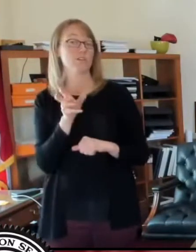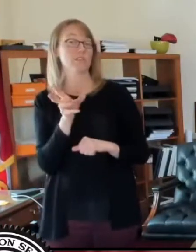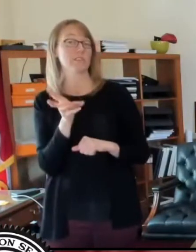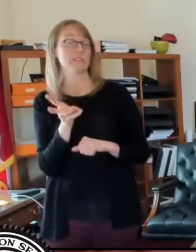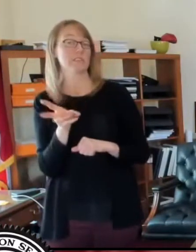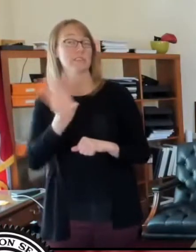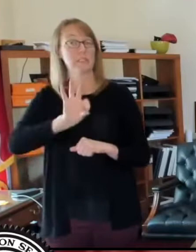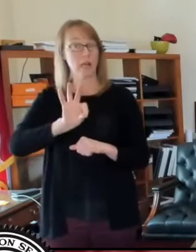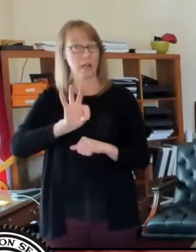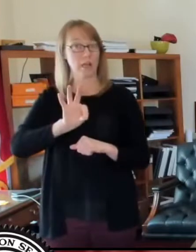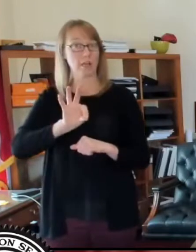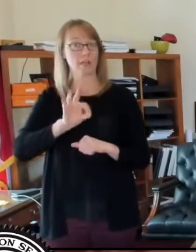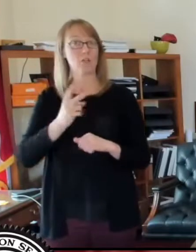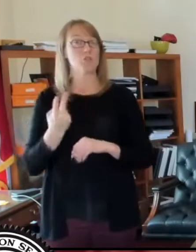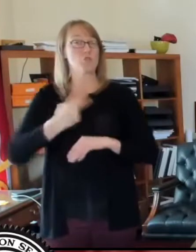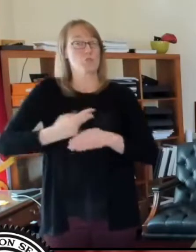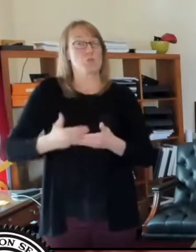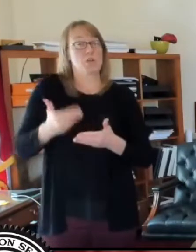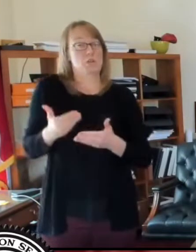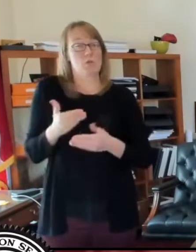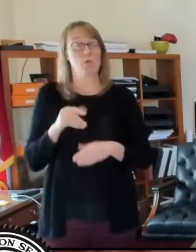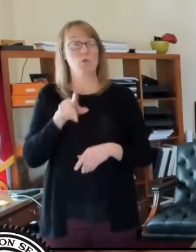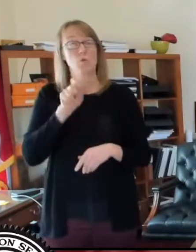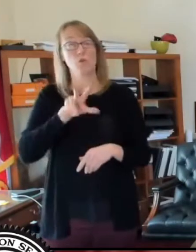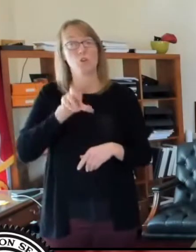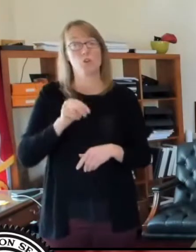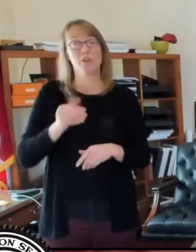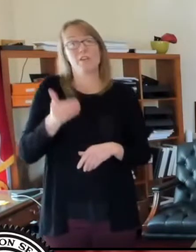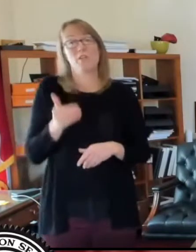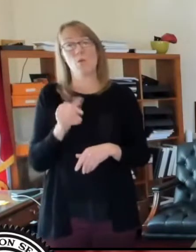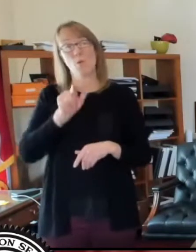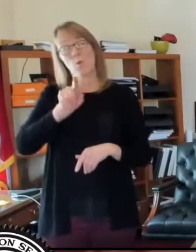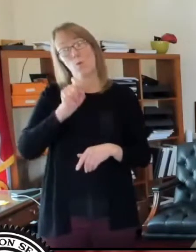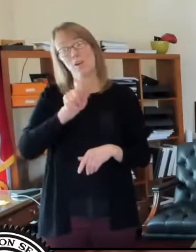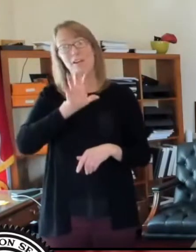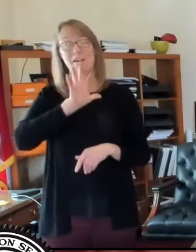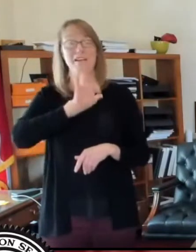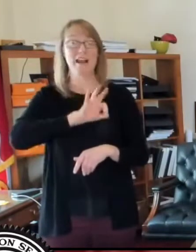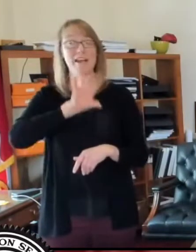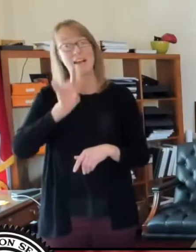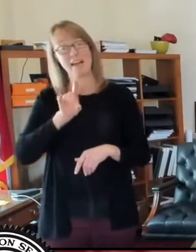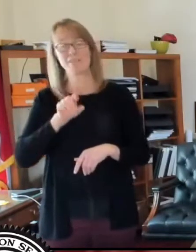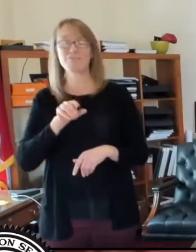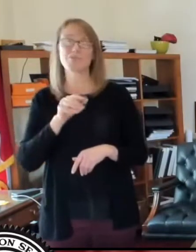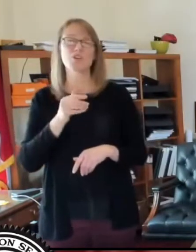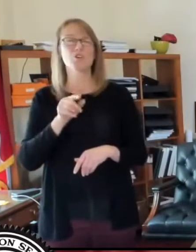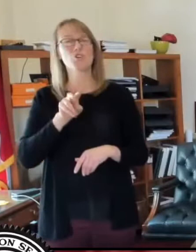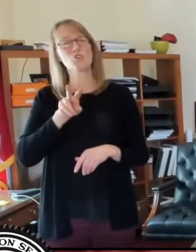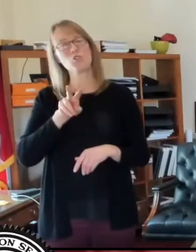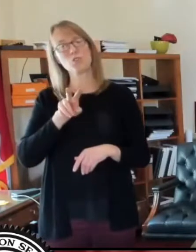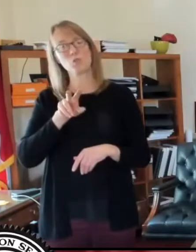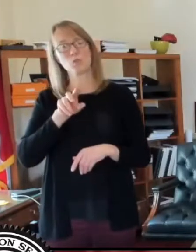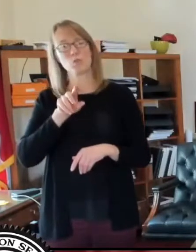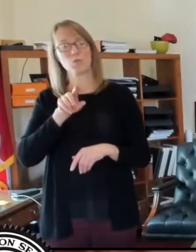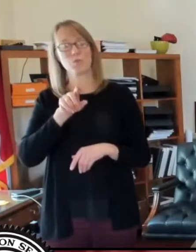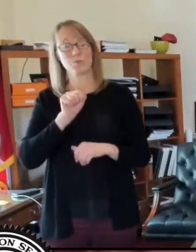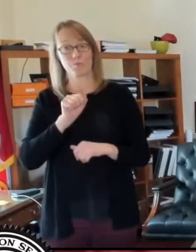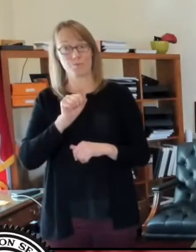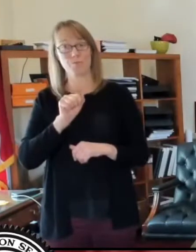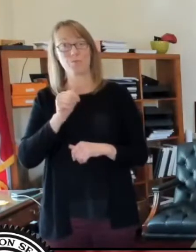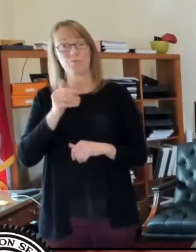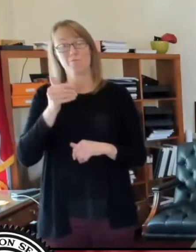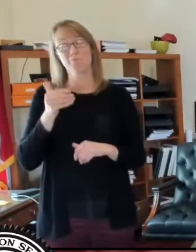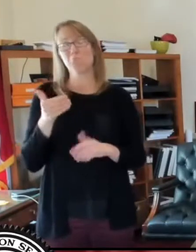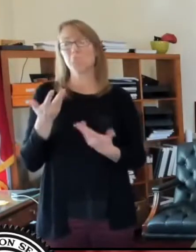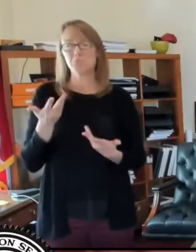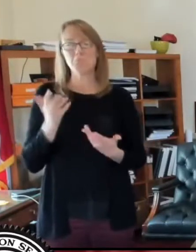169. The day before was 130, 198, 235. So we average those. So our